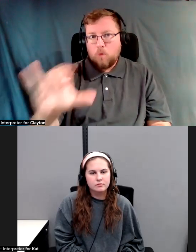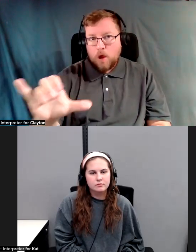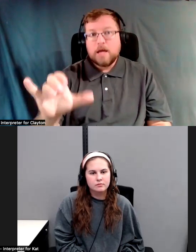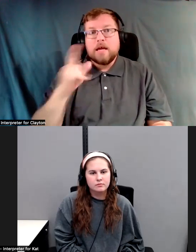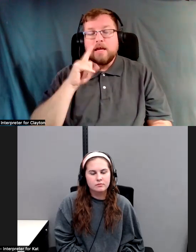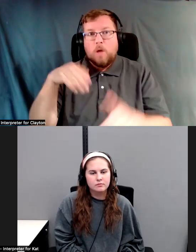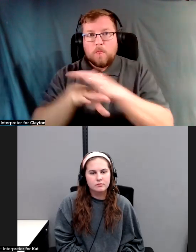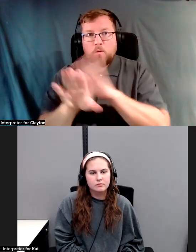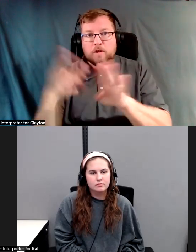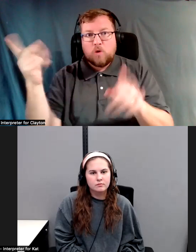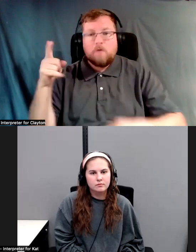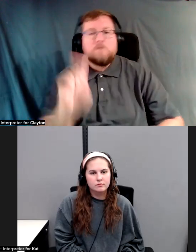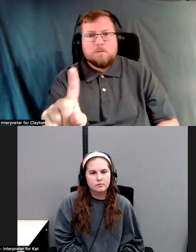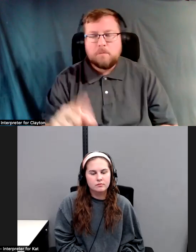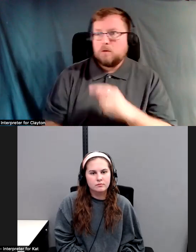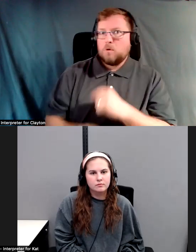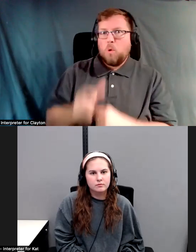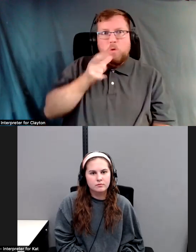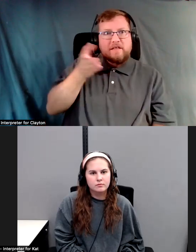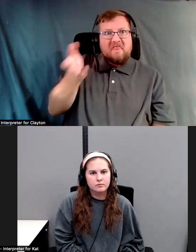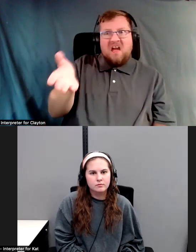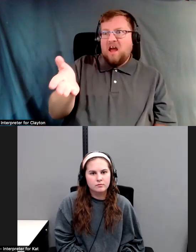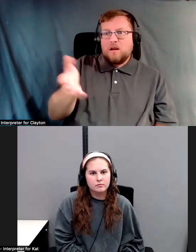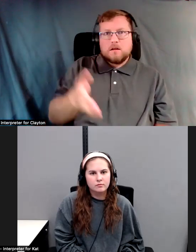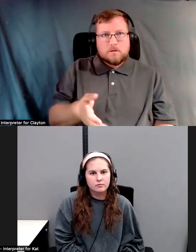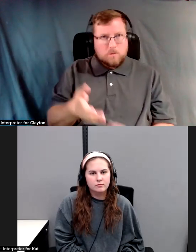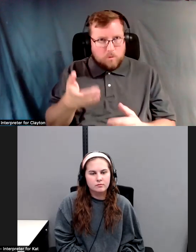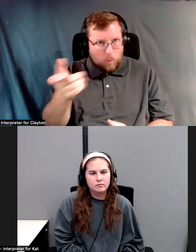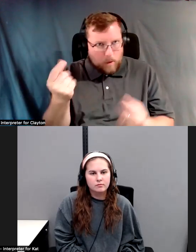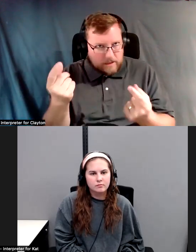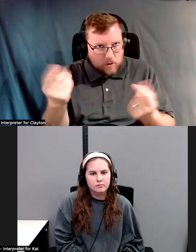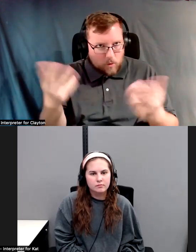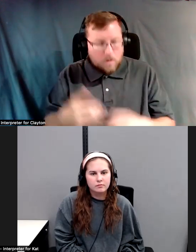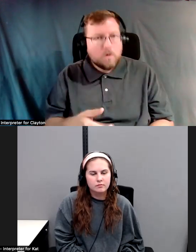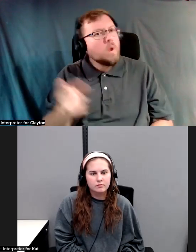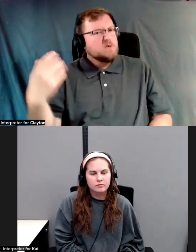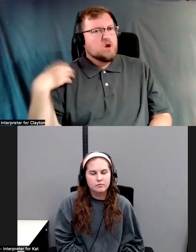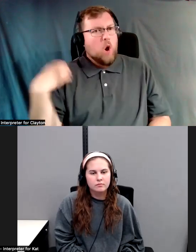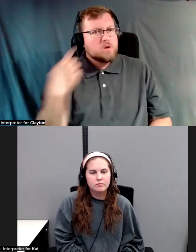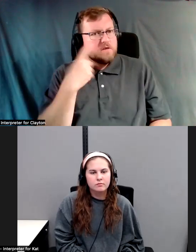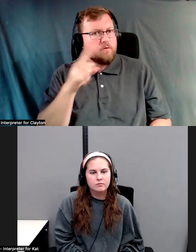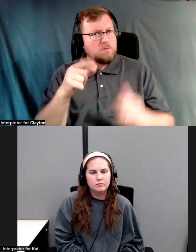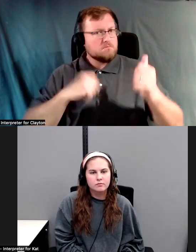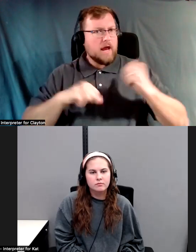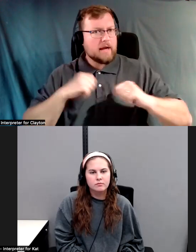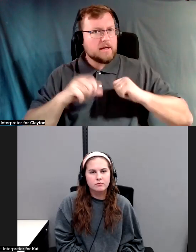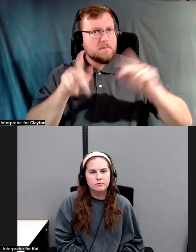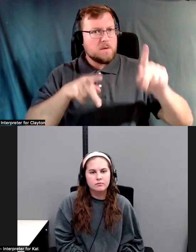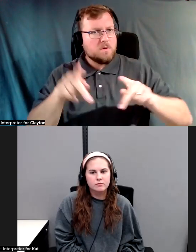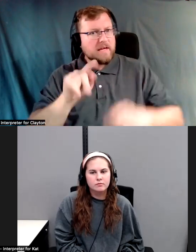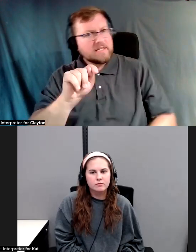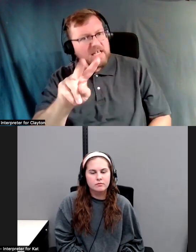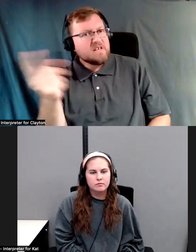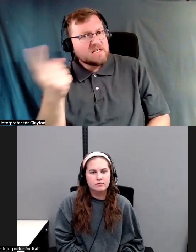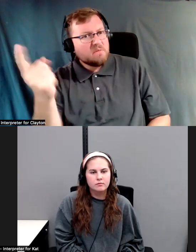was like, who's that guy? And they're like, oh, that's Andrew. I'm like, what does he do? And they said he coaches acting, like, film and television. And I was like, I want to try